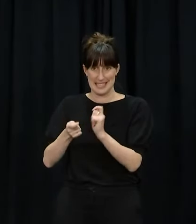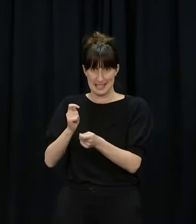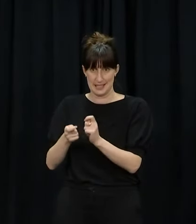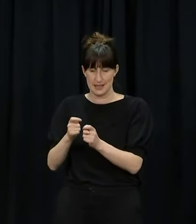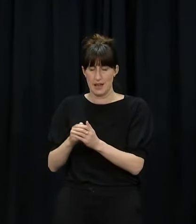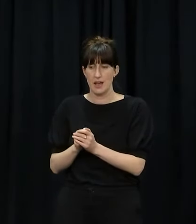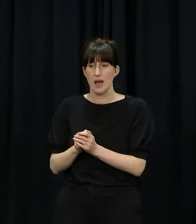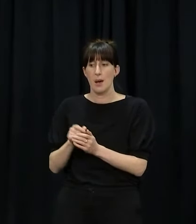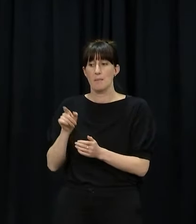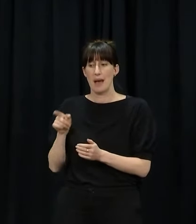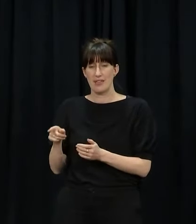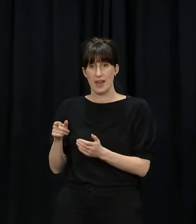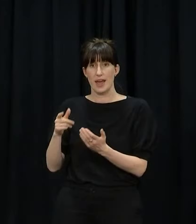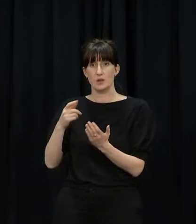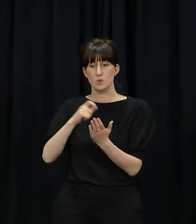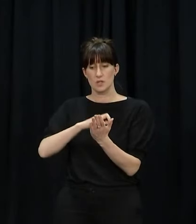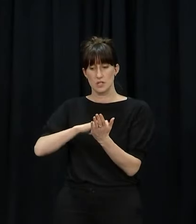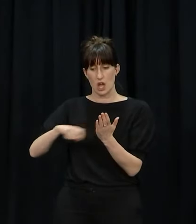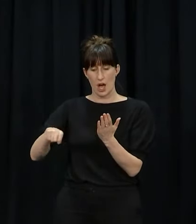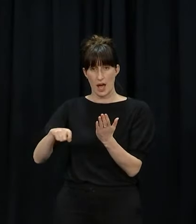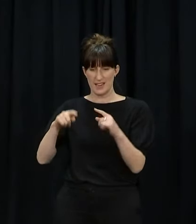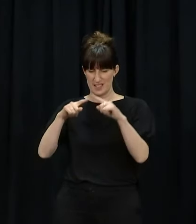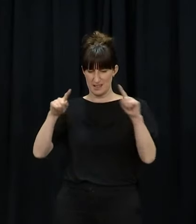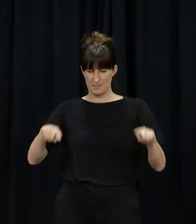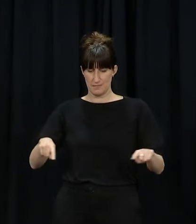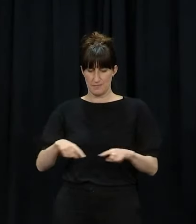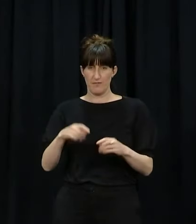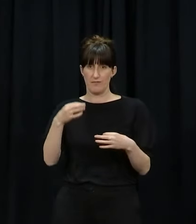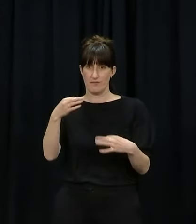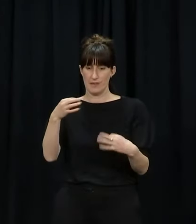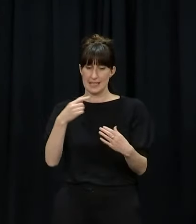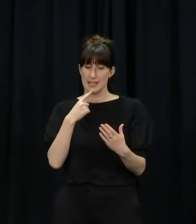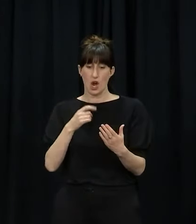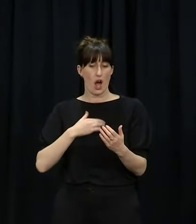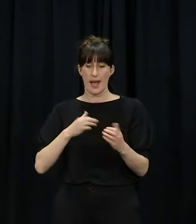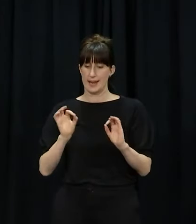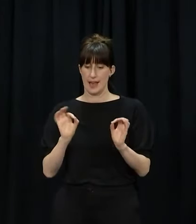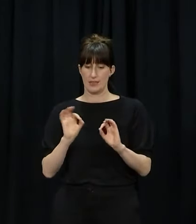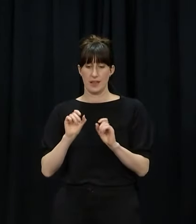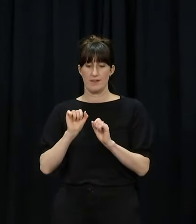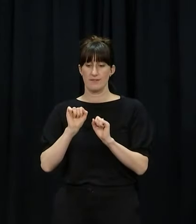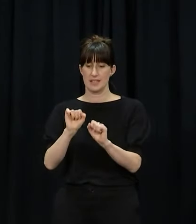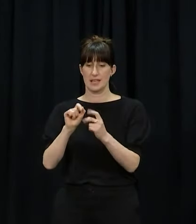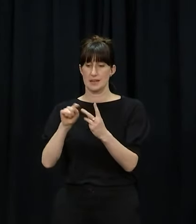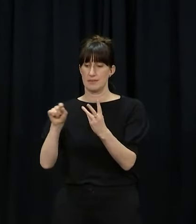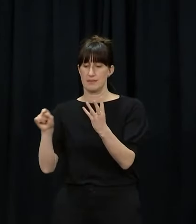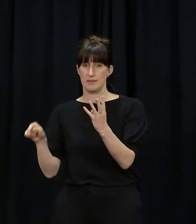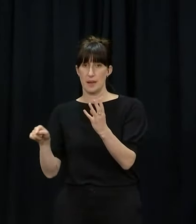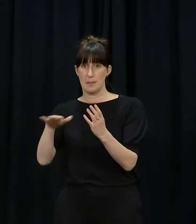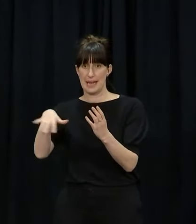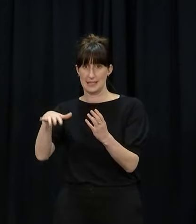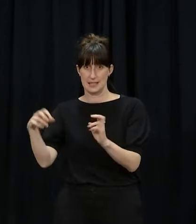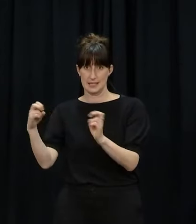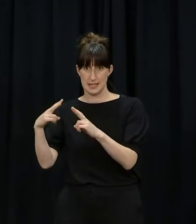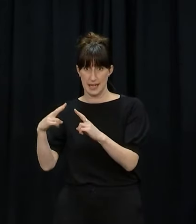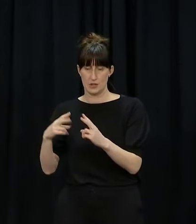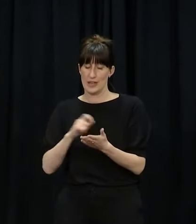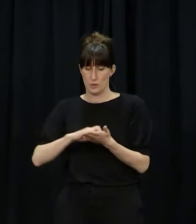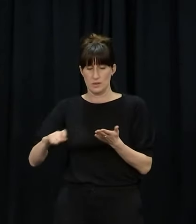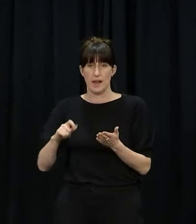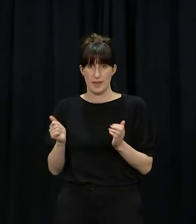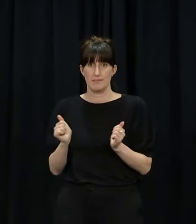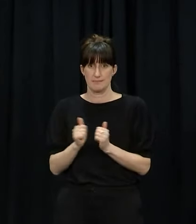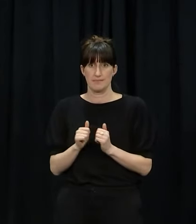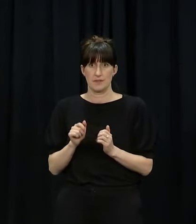sign a declaration confirming you'd not been at locations of interest or come into contact with cases. Based on those CT values, do you think they were